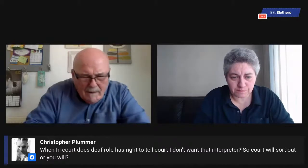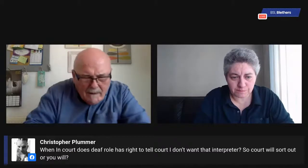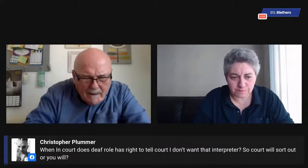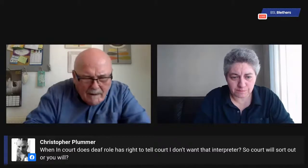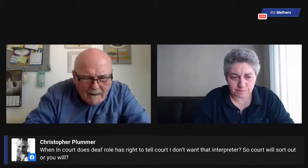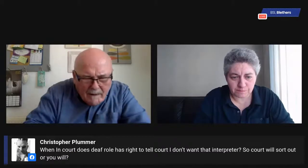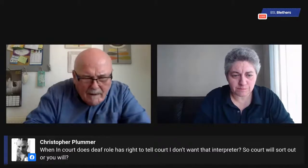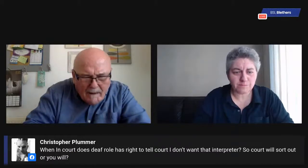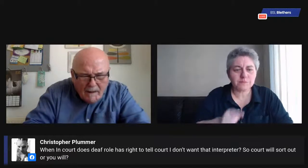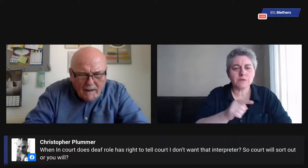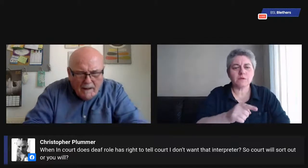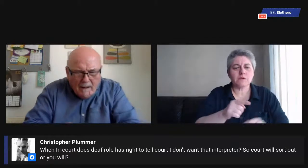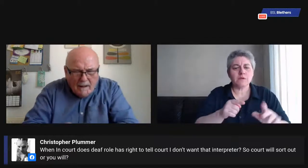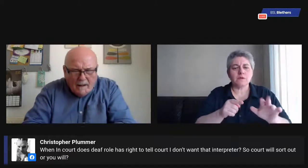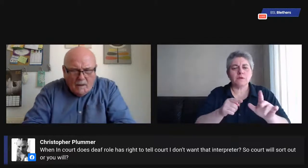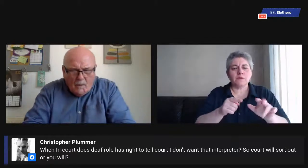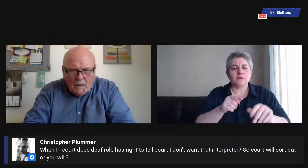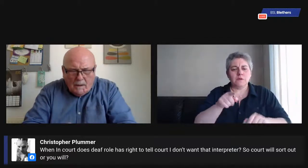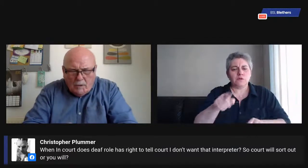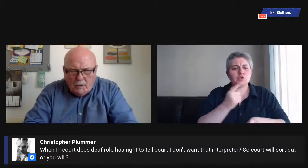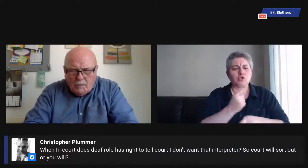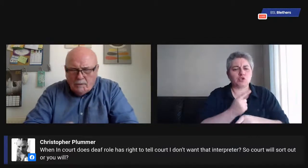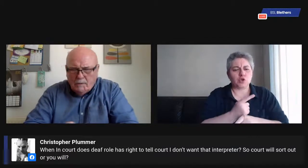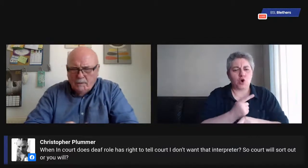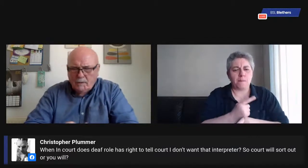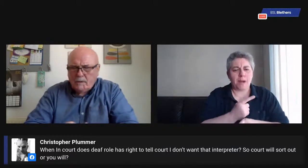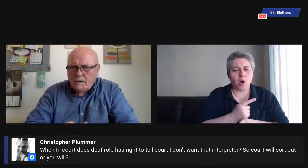And Christopher's question is, when